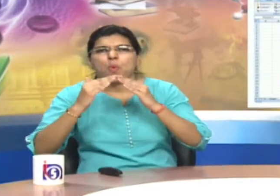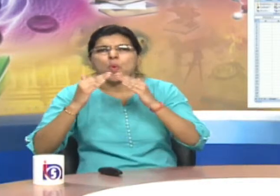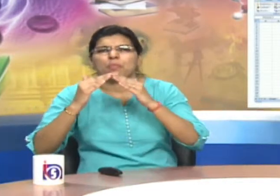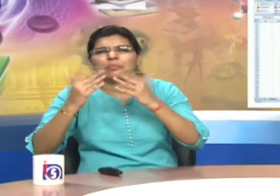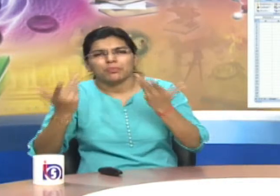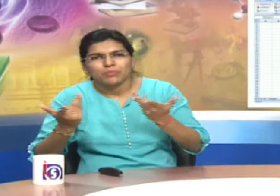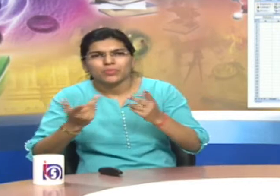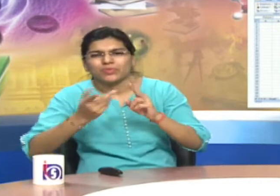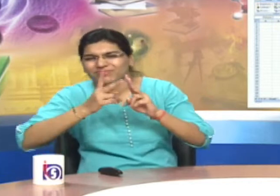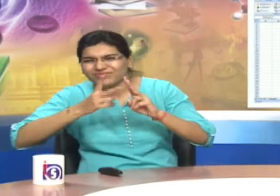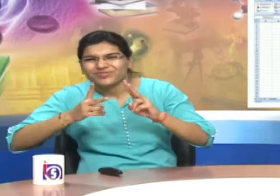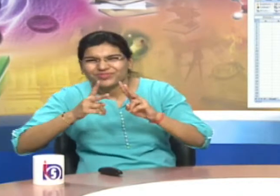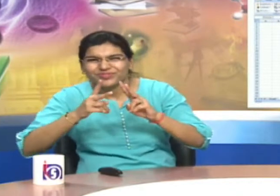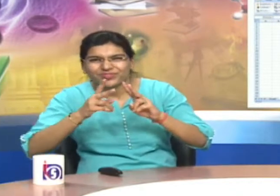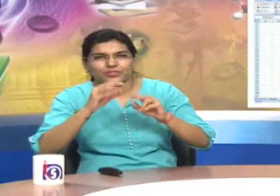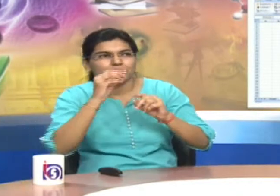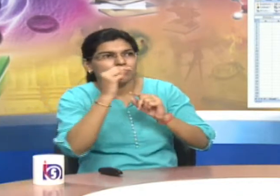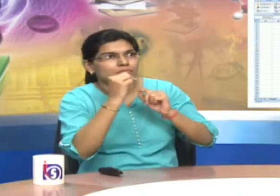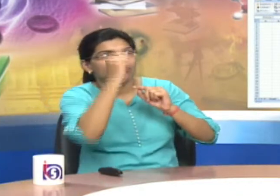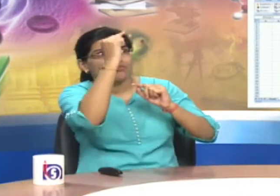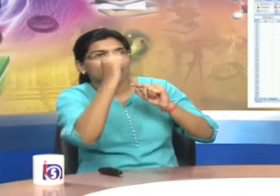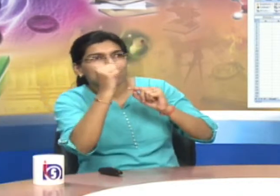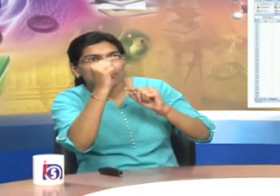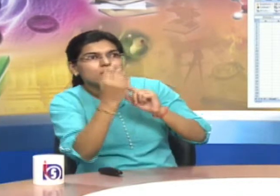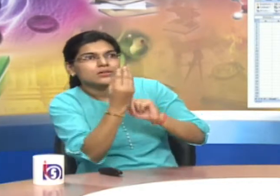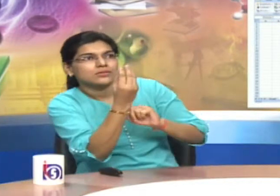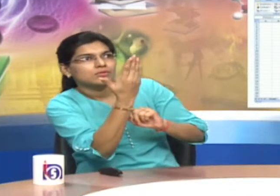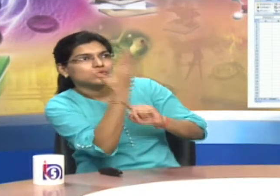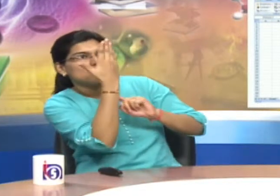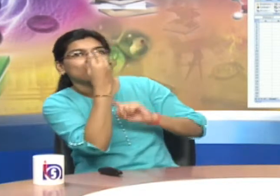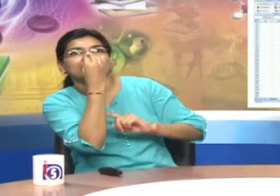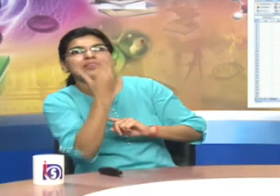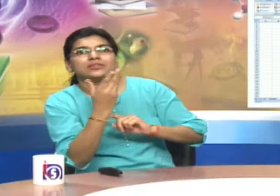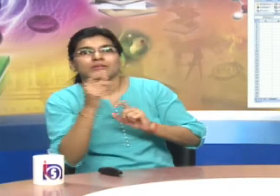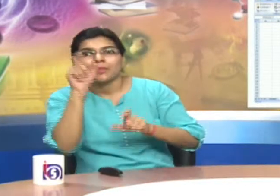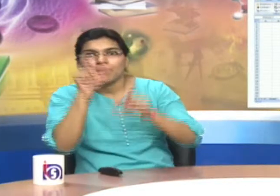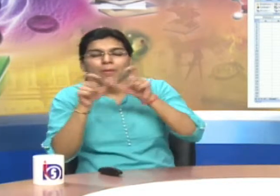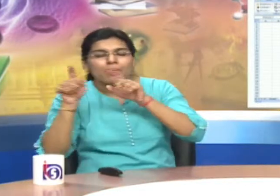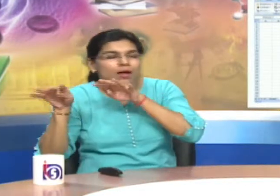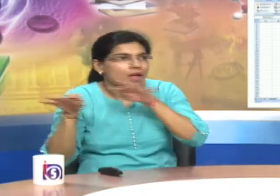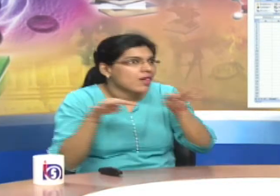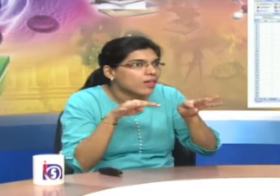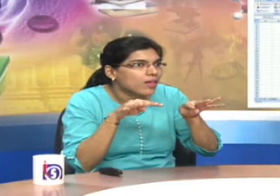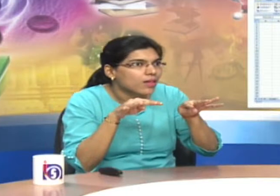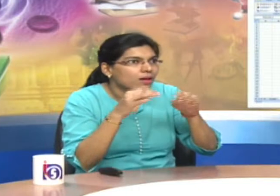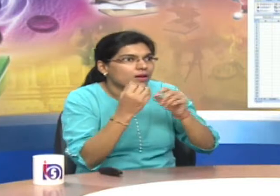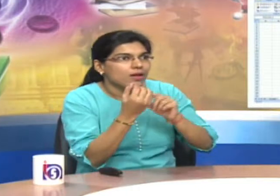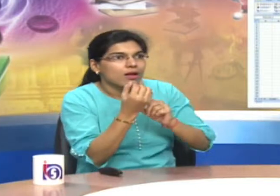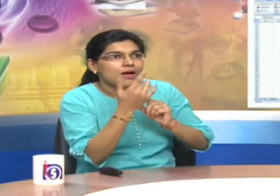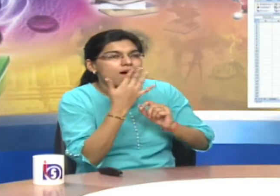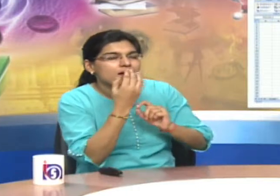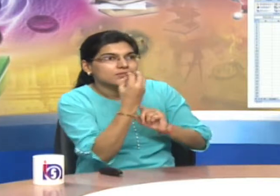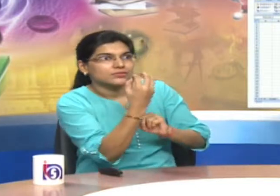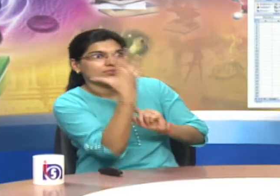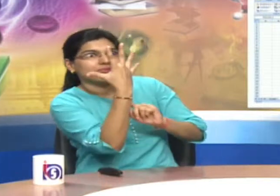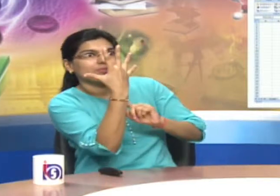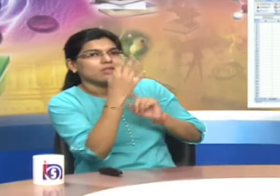goes down. At home also there are different works. So it is really easy to understand with the help